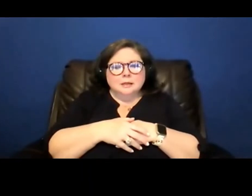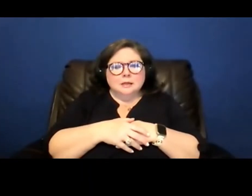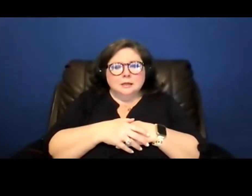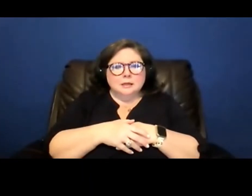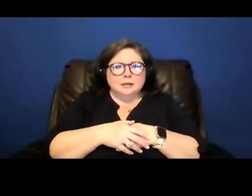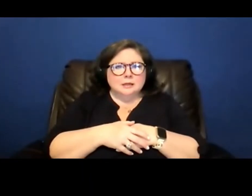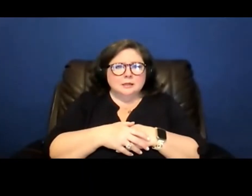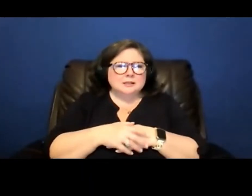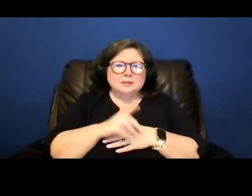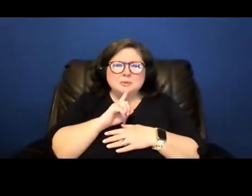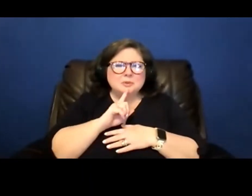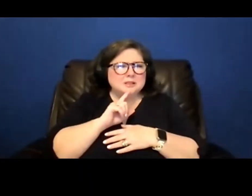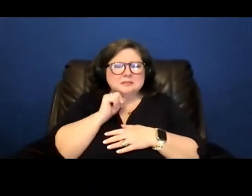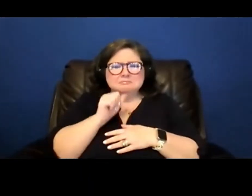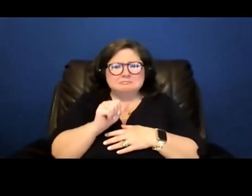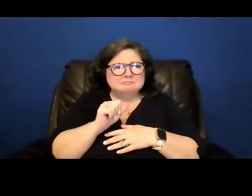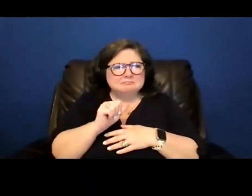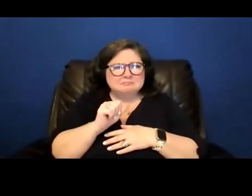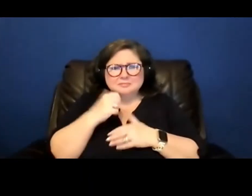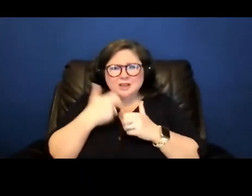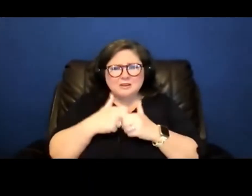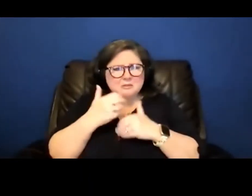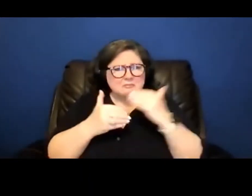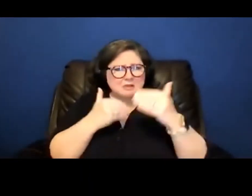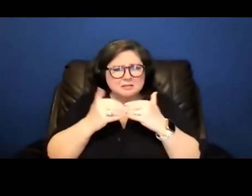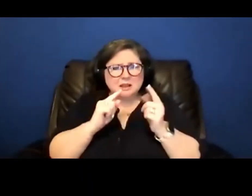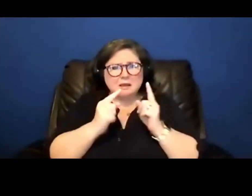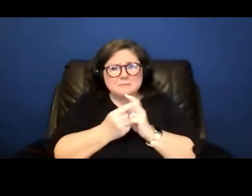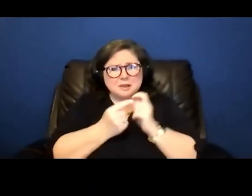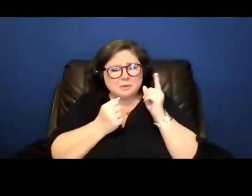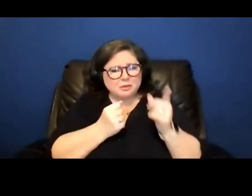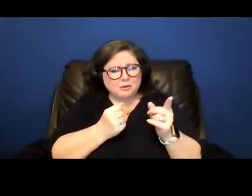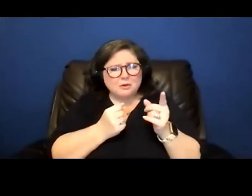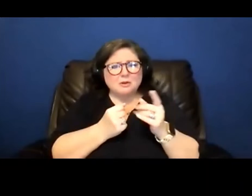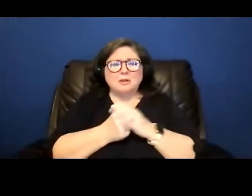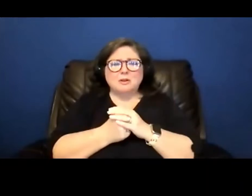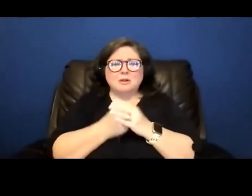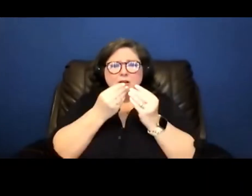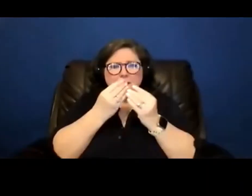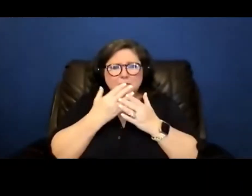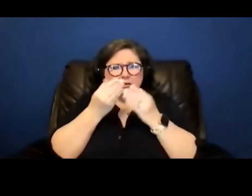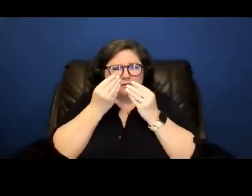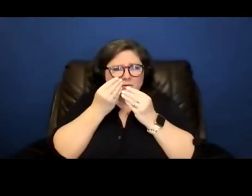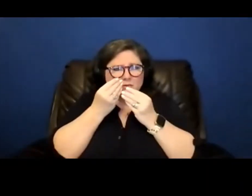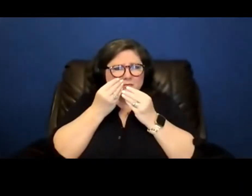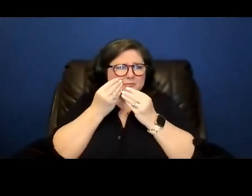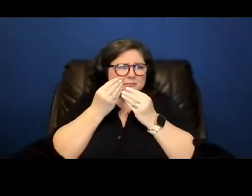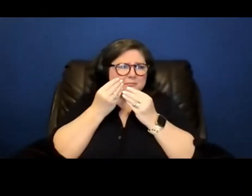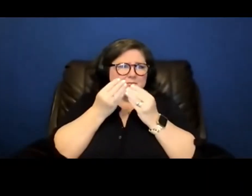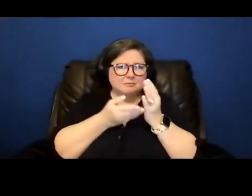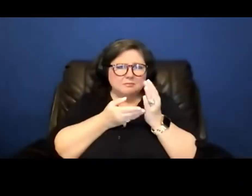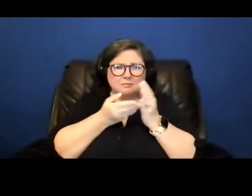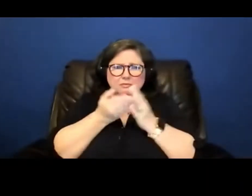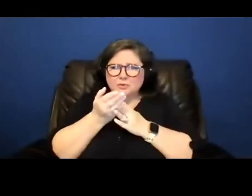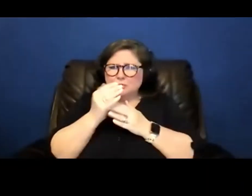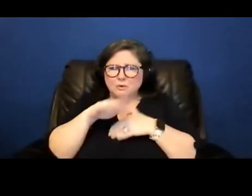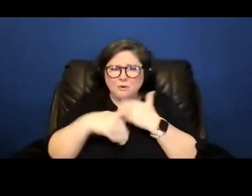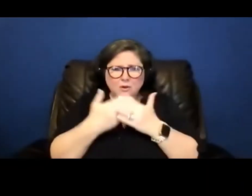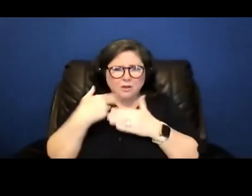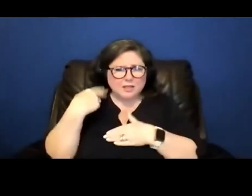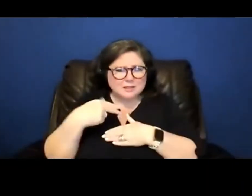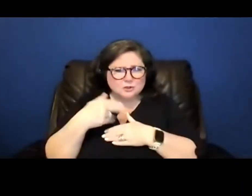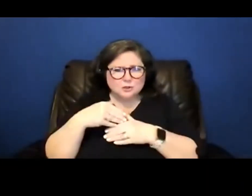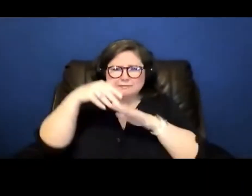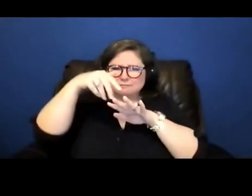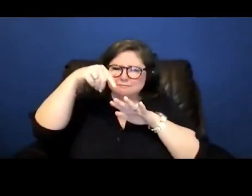of process. They gave me information. They went over all of my history. They were very thorough about that, went over all of the information